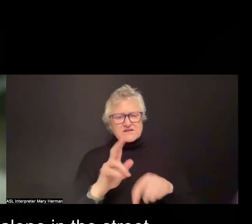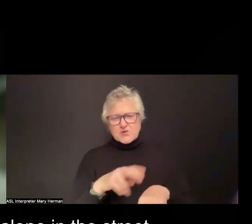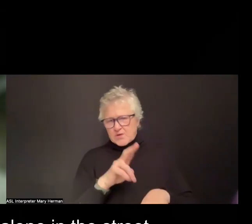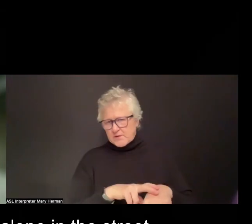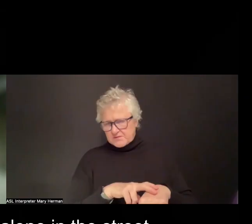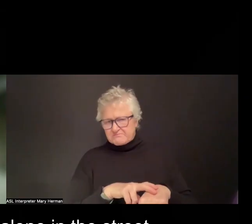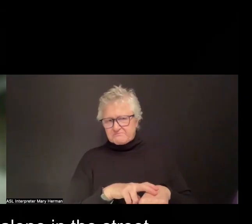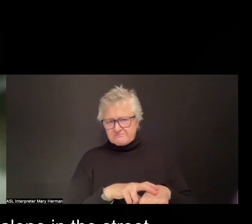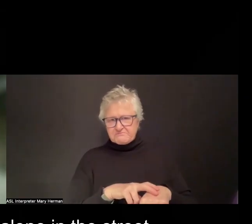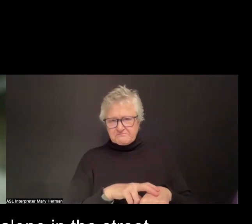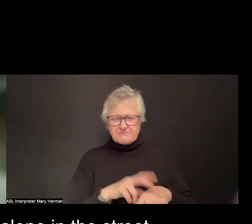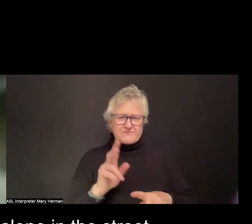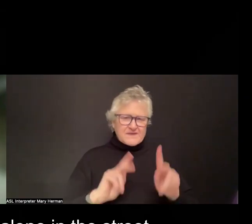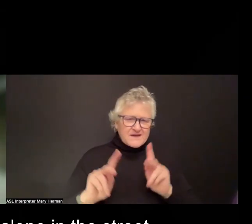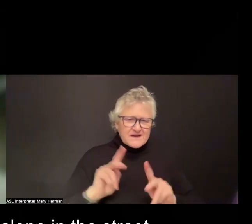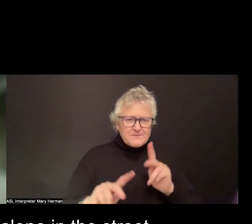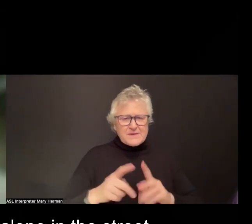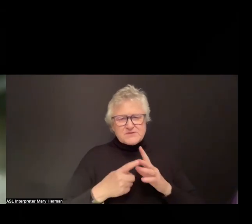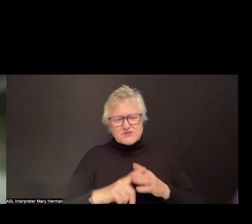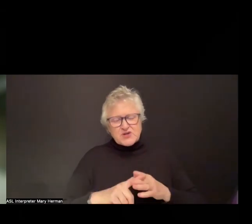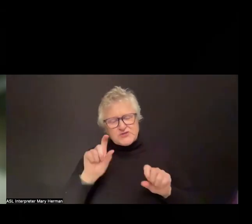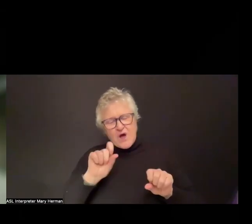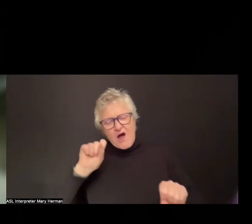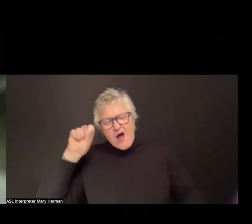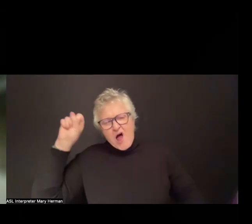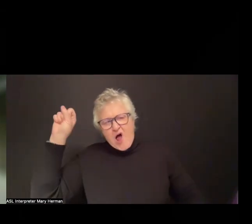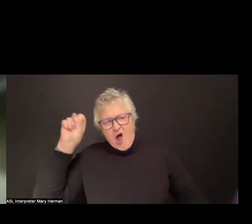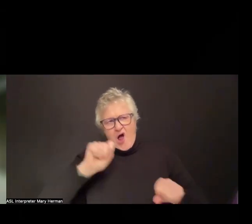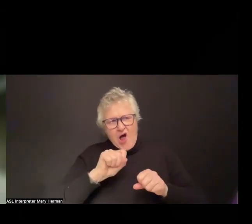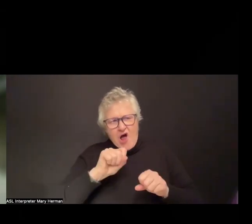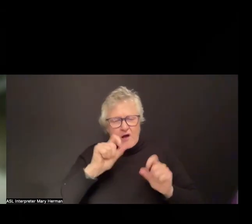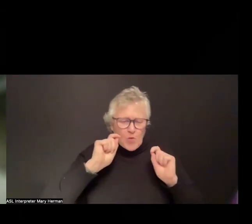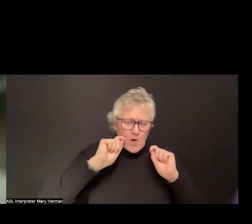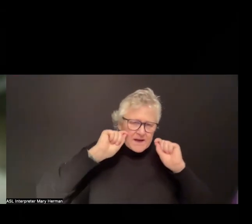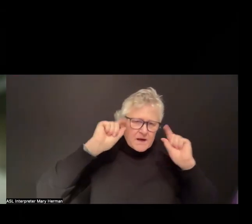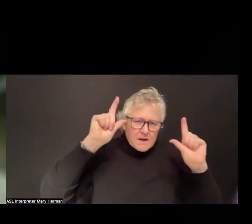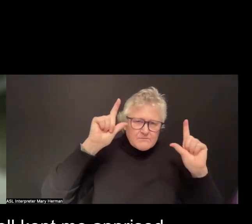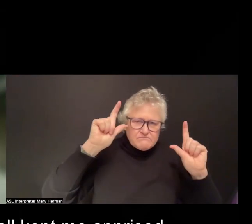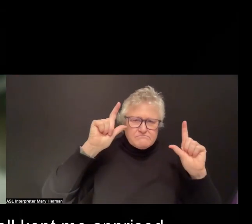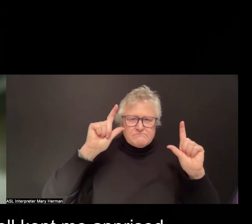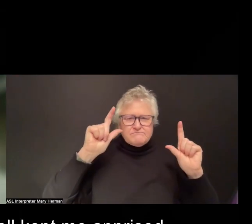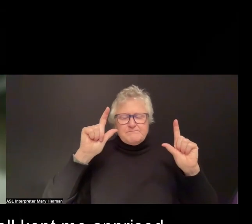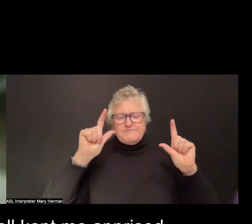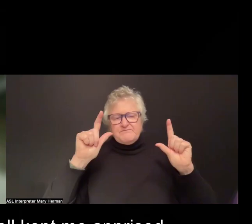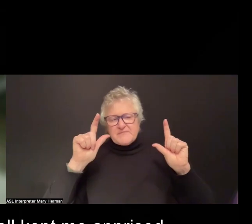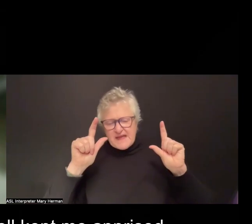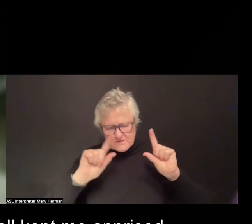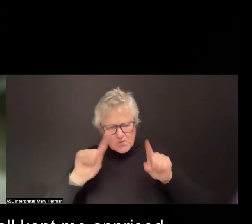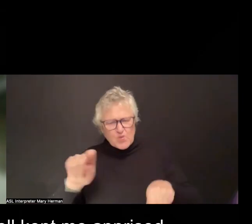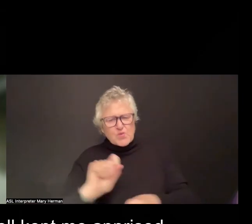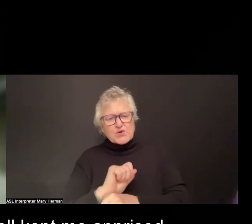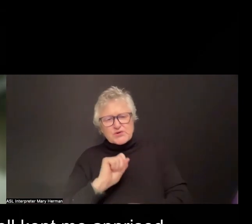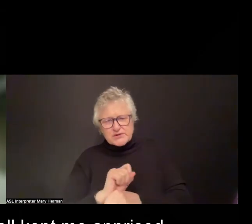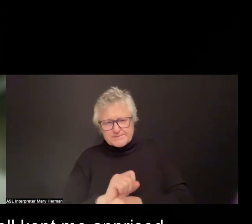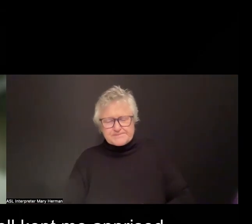terror, alone in the street, naked and worth money if they would give me up to pitiless men. The distant ship bell kept me apprised